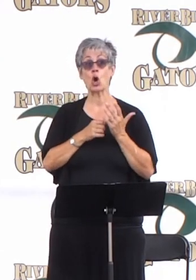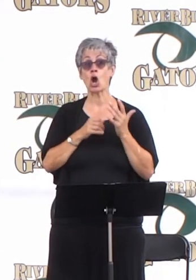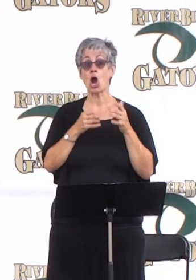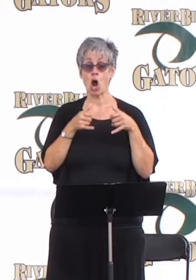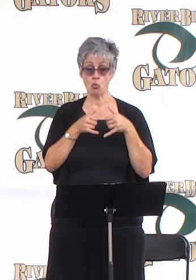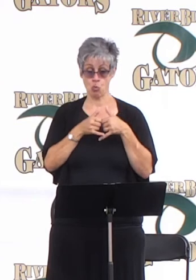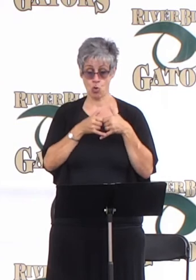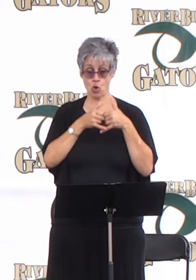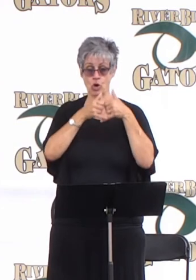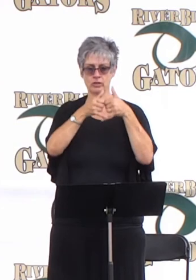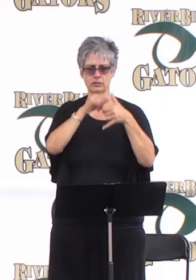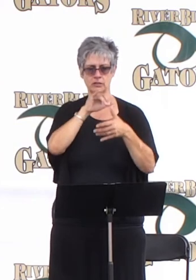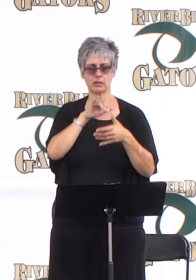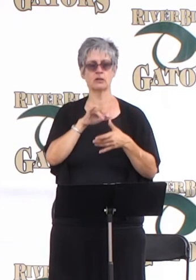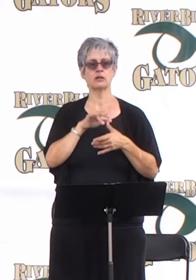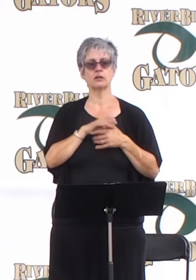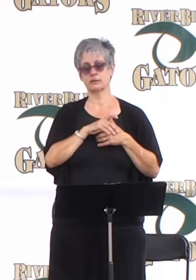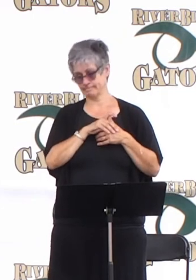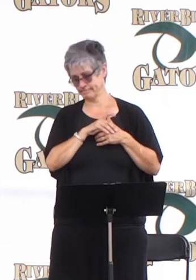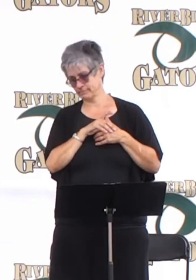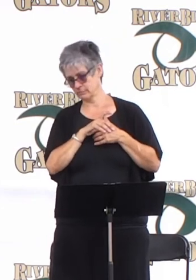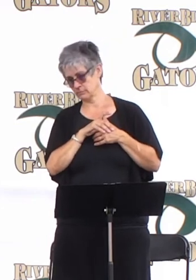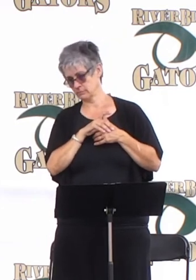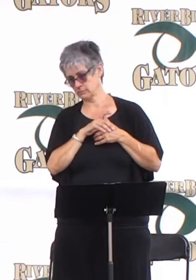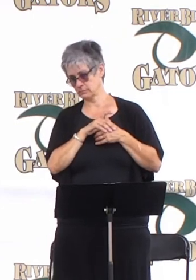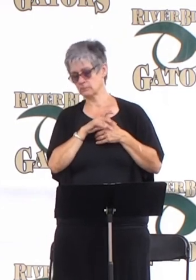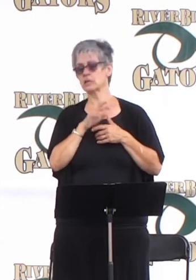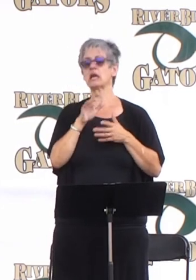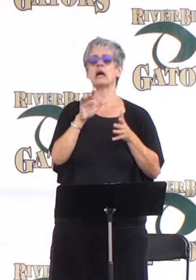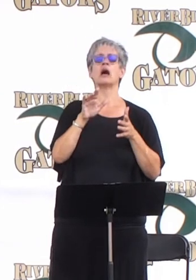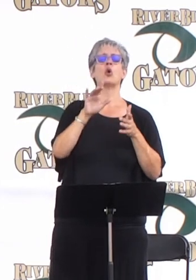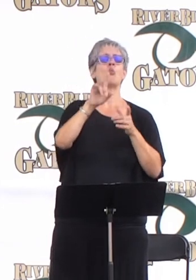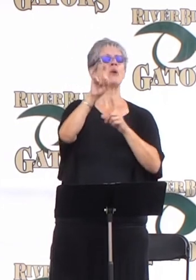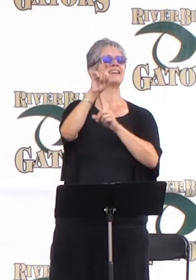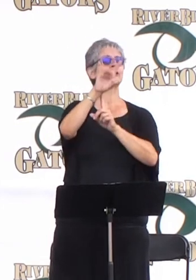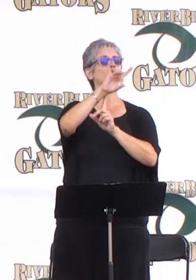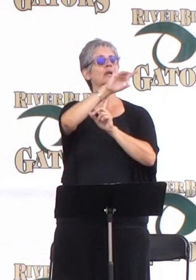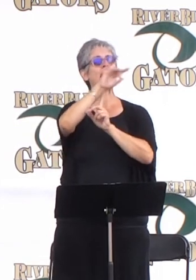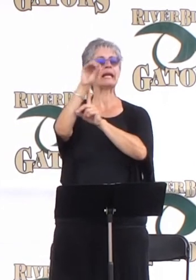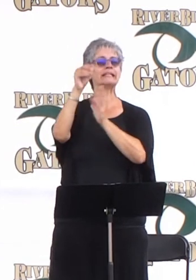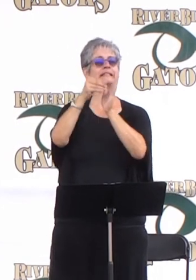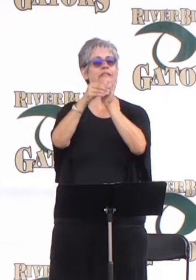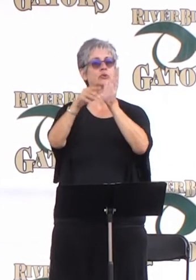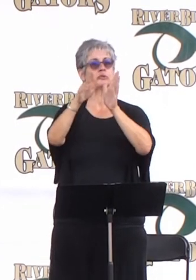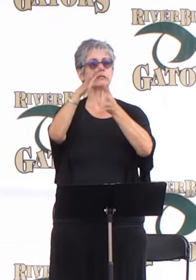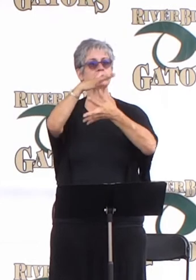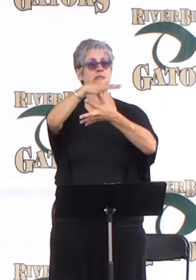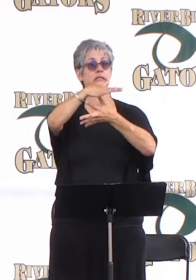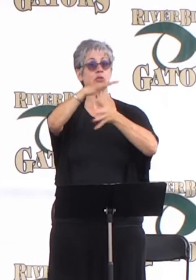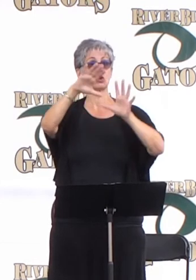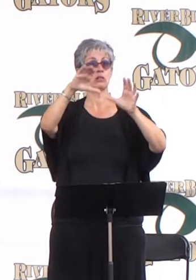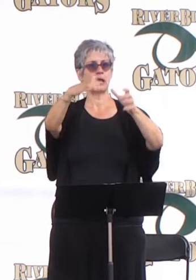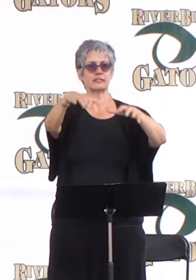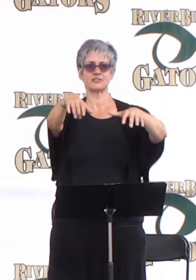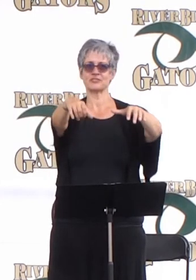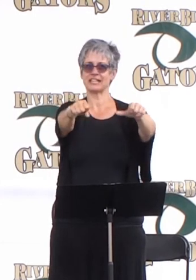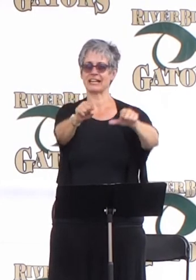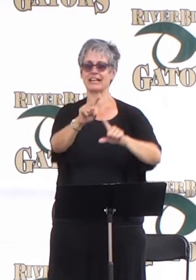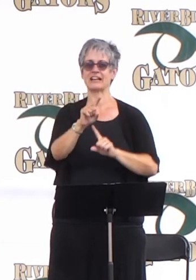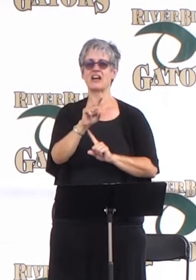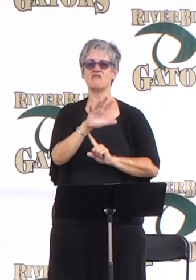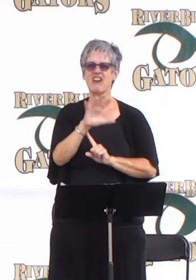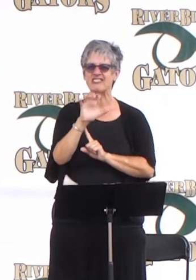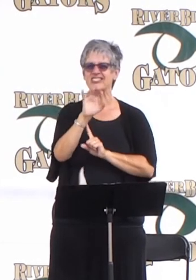$600,000 each. 180 students in this senior class have taken 594 college courses,